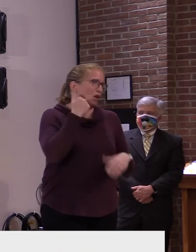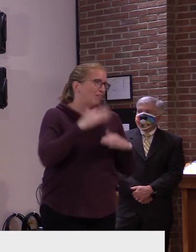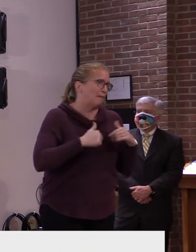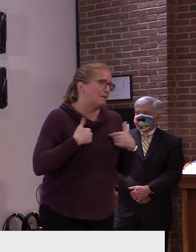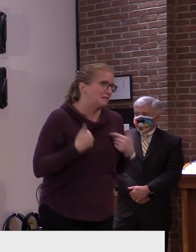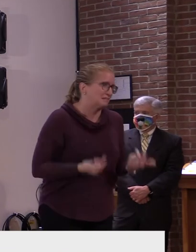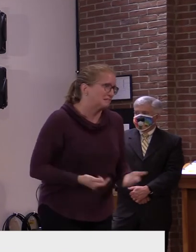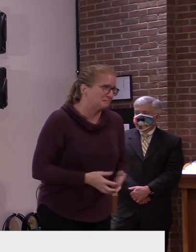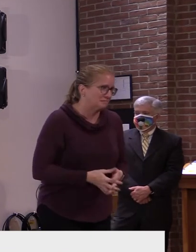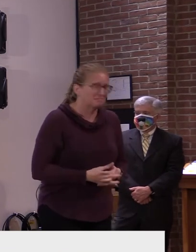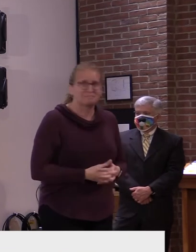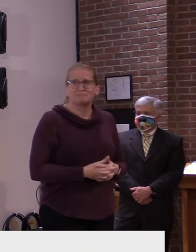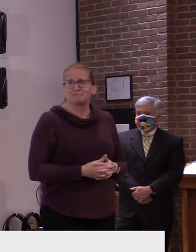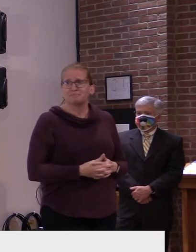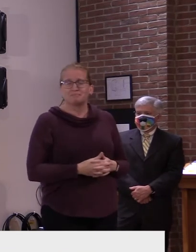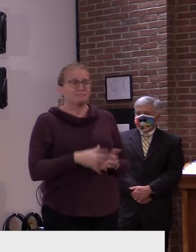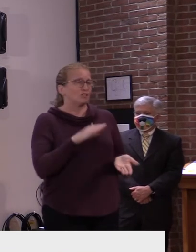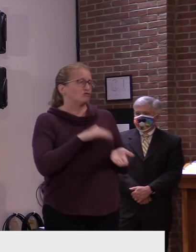dr lavine